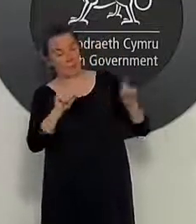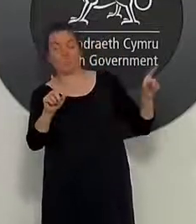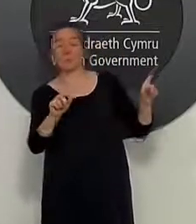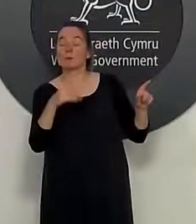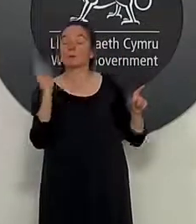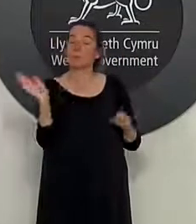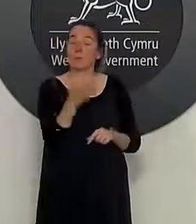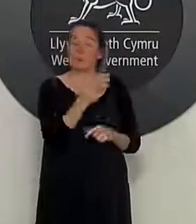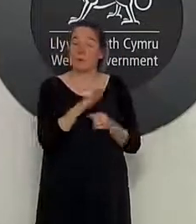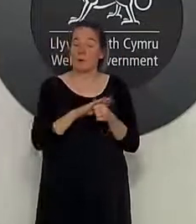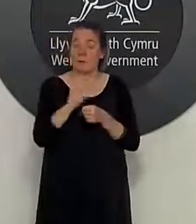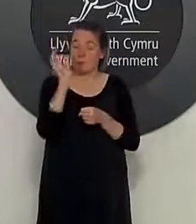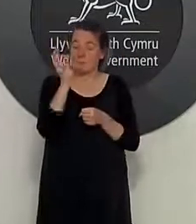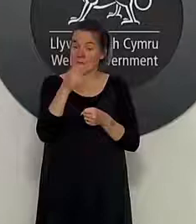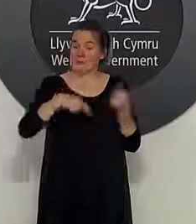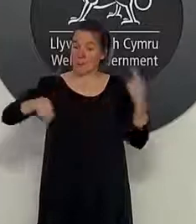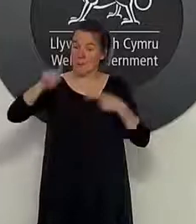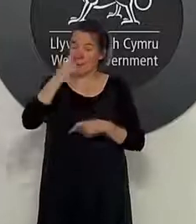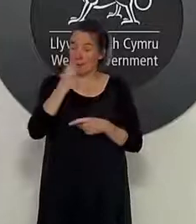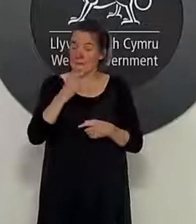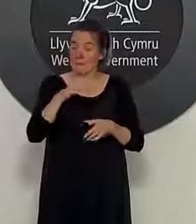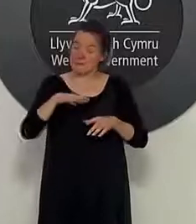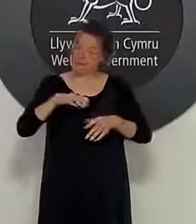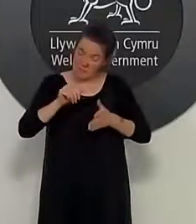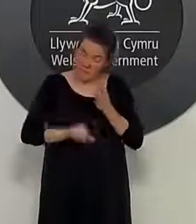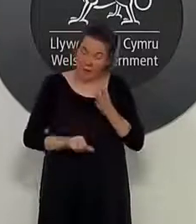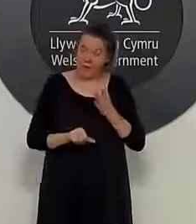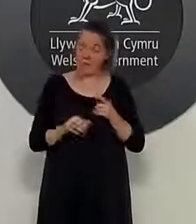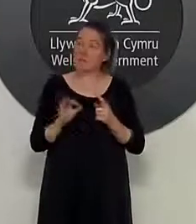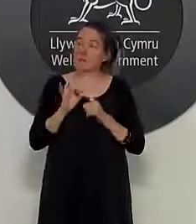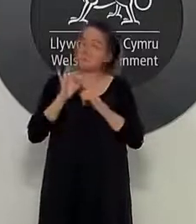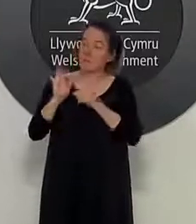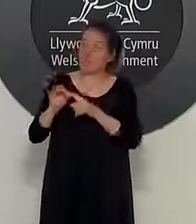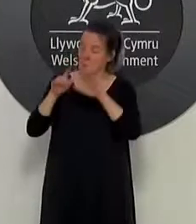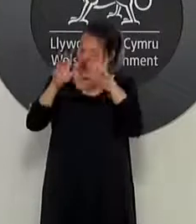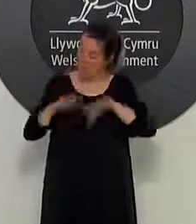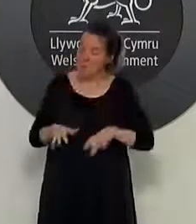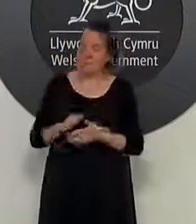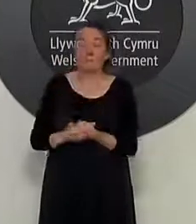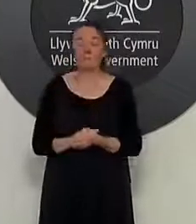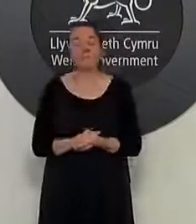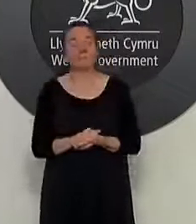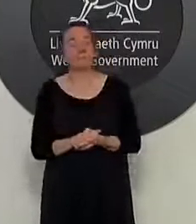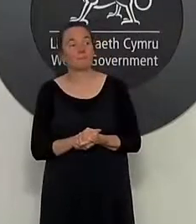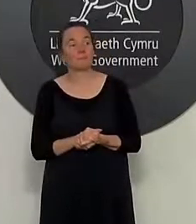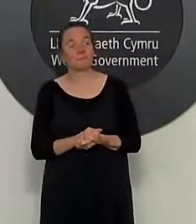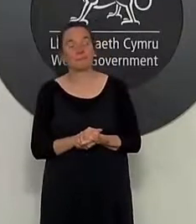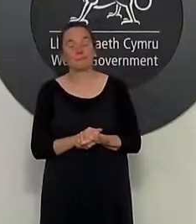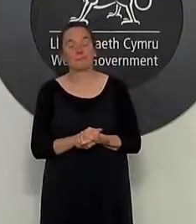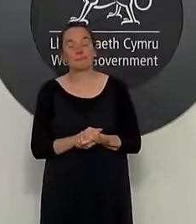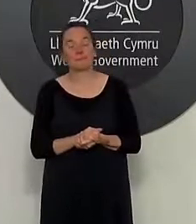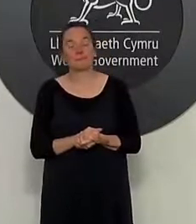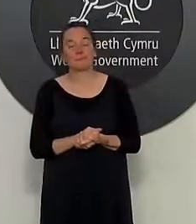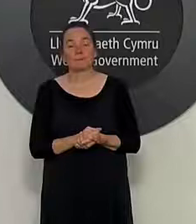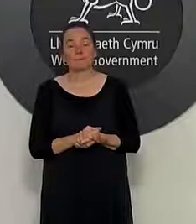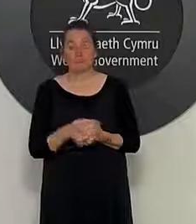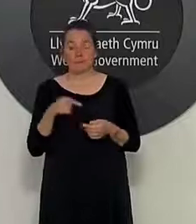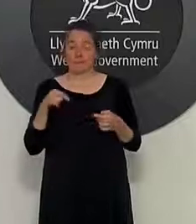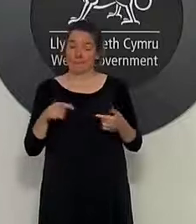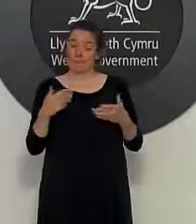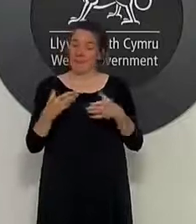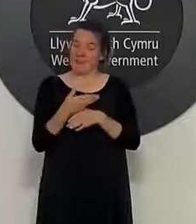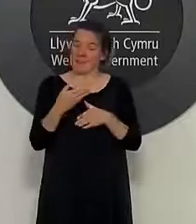begin on those proposals. Now, some of these measures are about making access to the housing